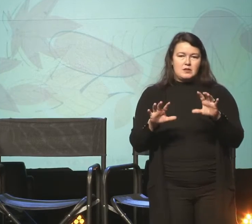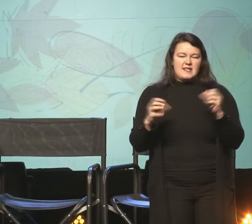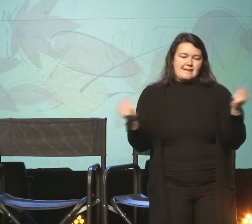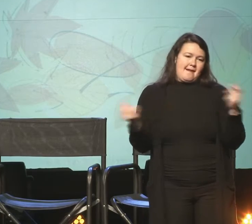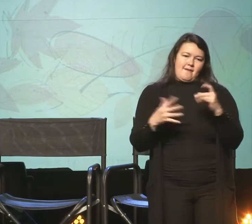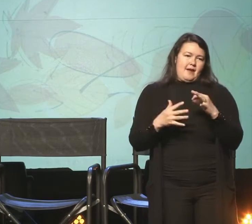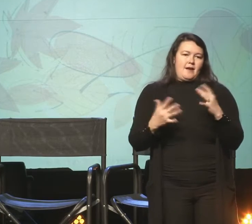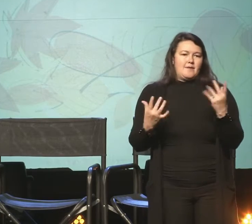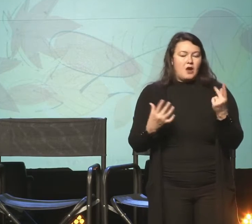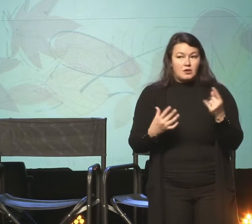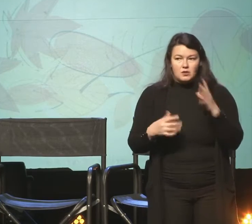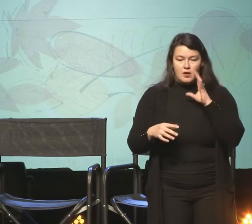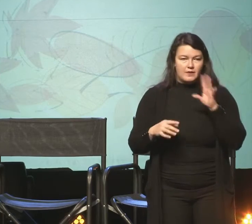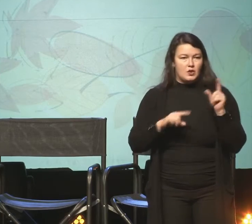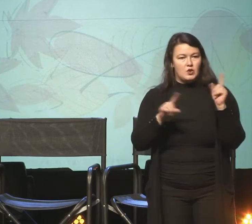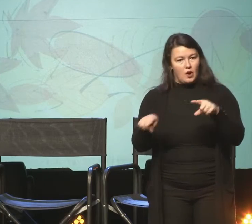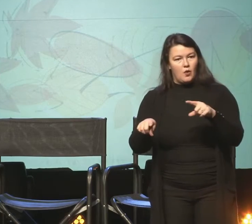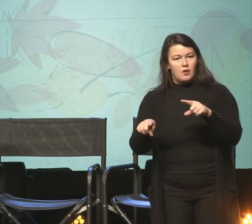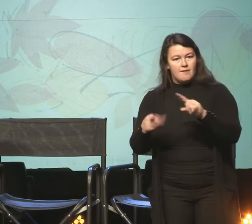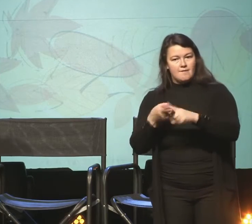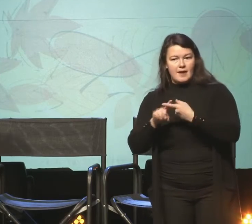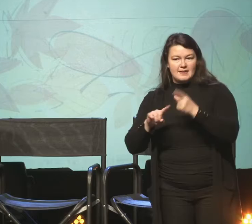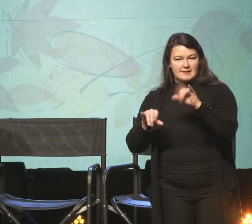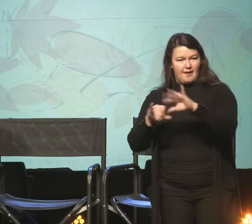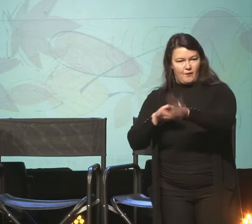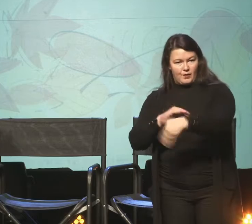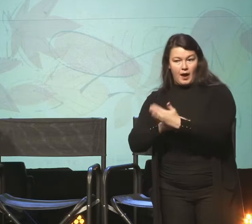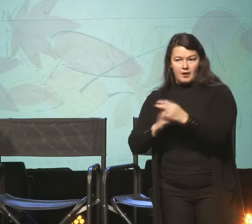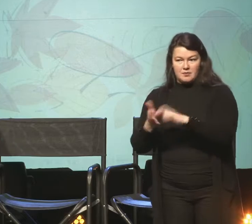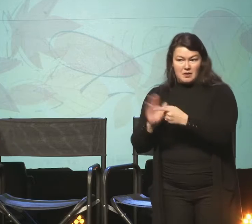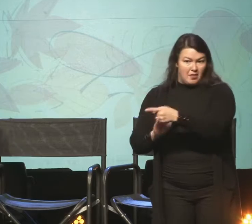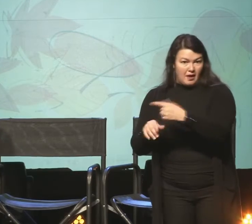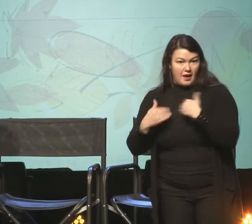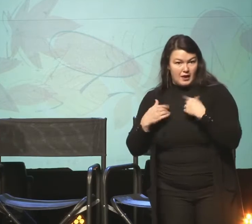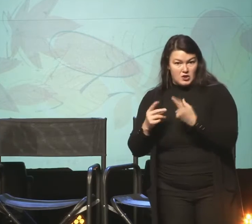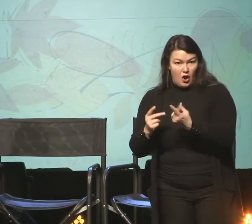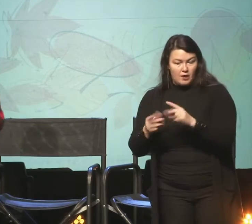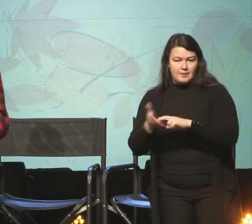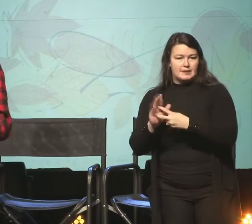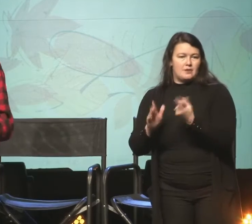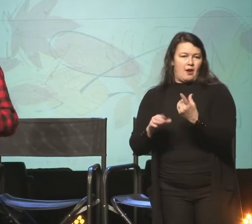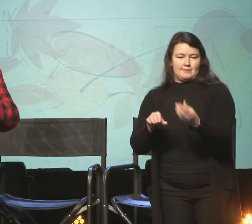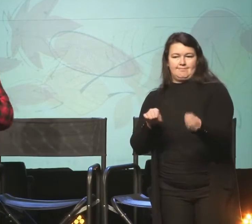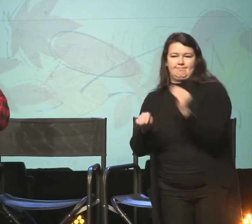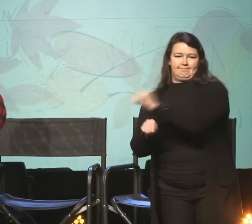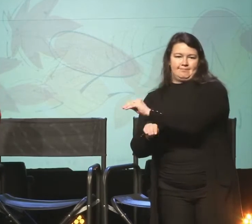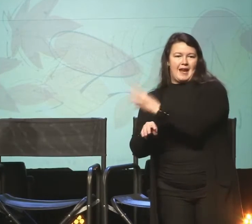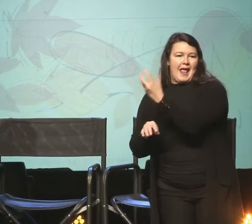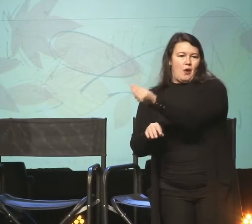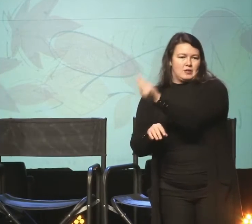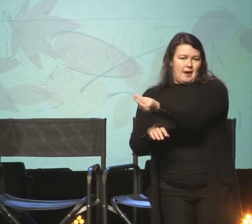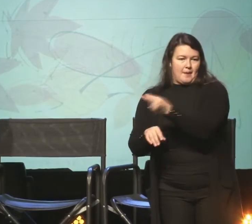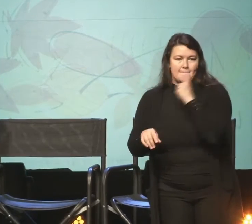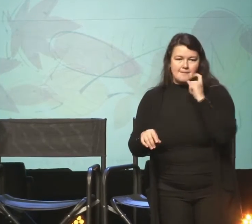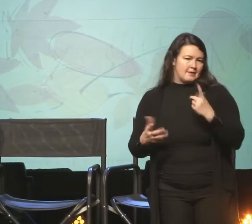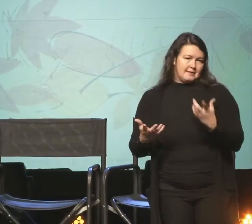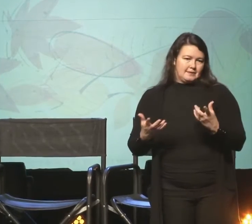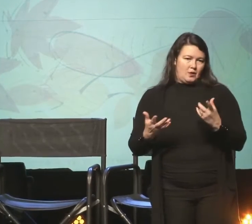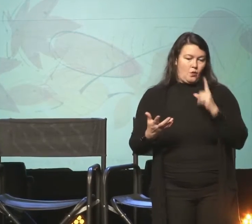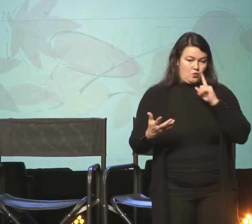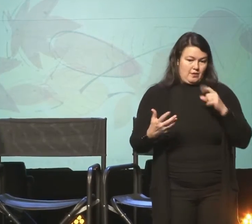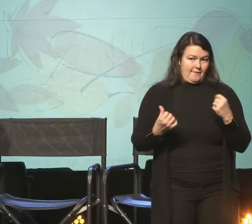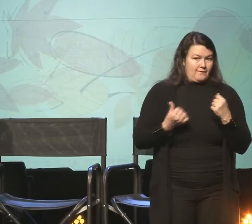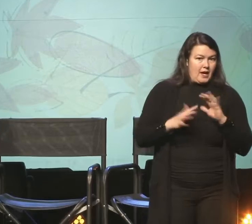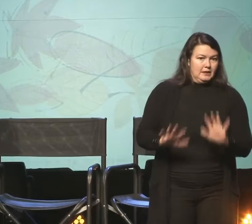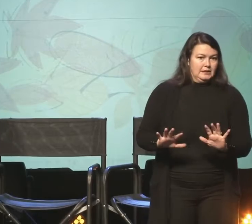Like if he would go and spend the night at a friend's house, then they had a family dog, they'd have to put the family dog out because it would just terrify him. And as he